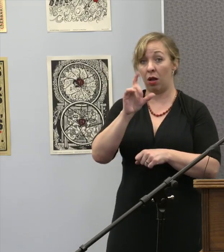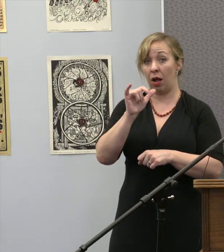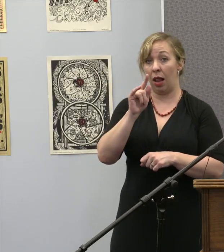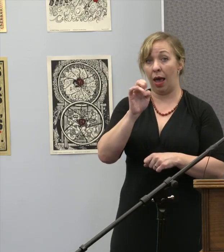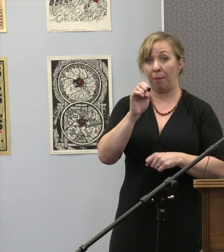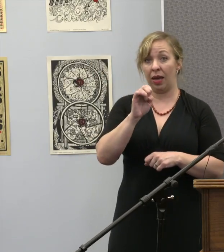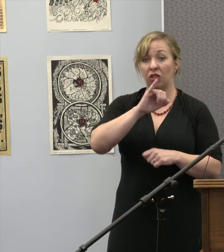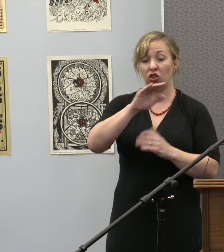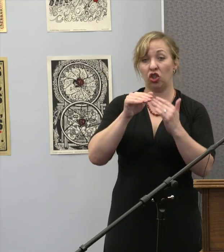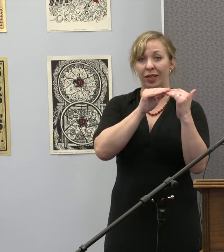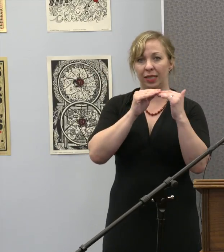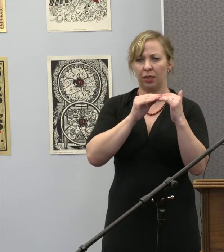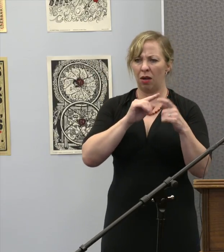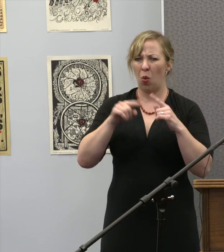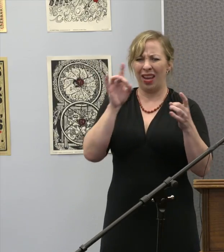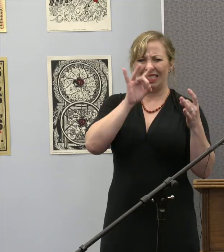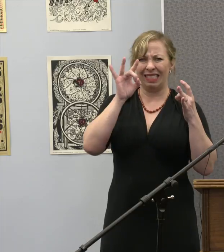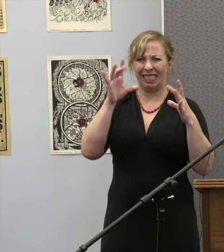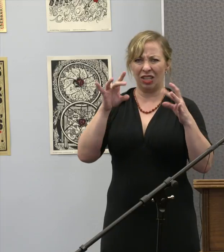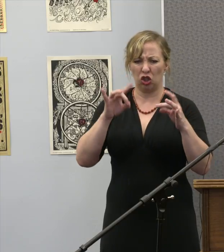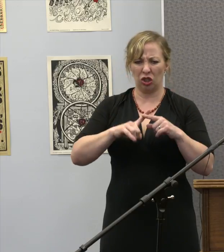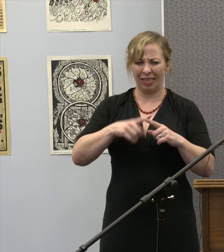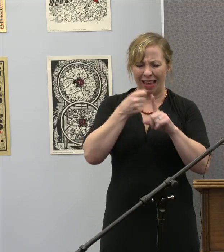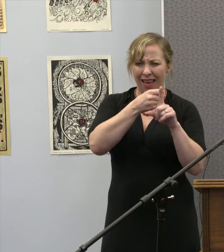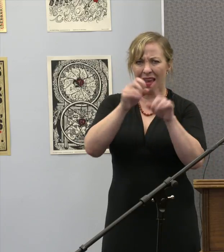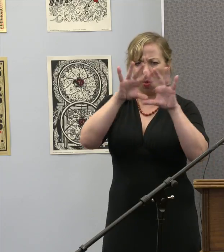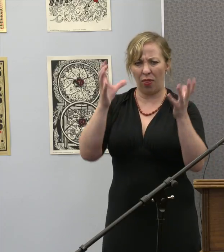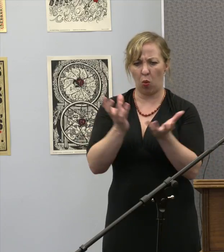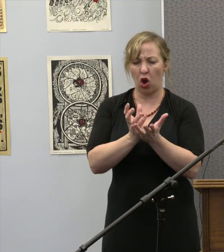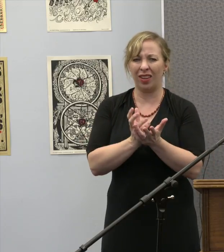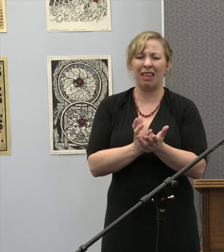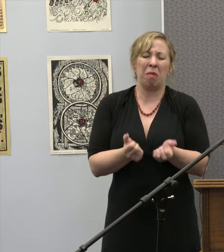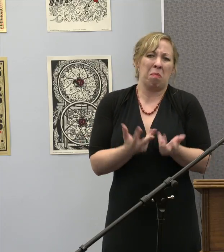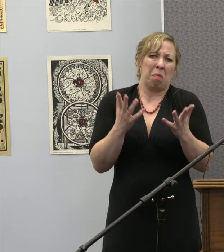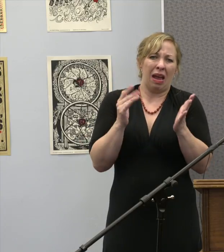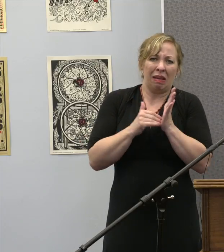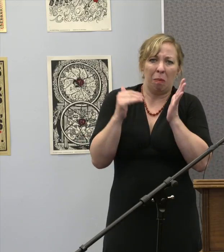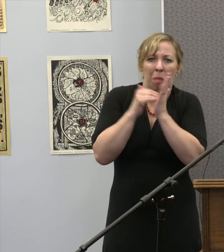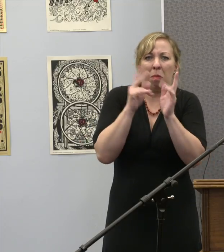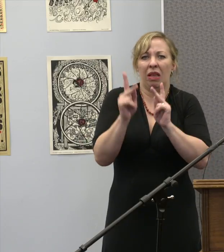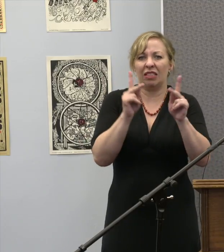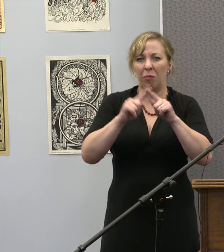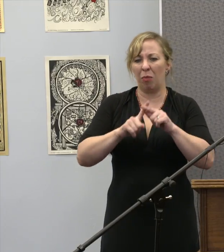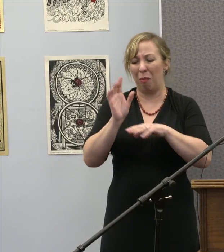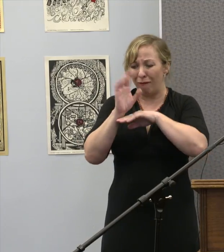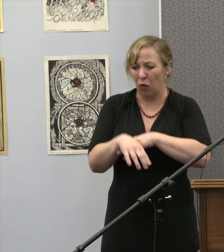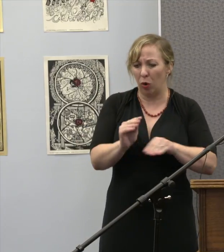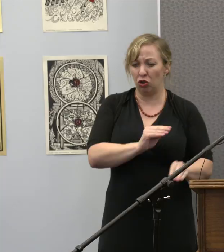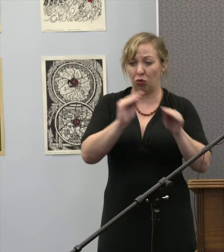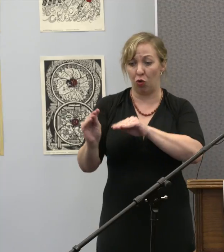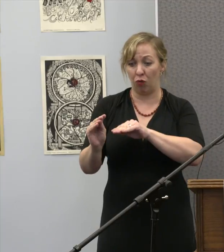hit around the world, millions and millions of people are being displaced. And as a young refugee girl, I had a very